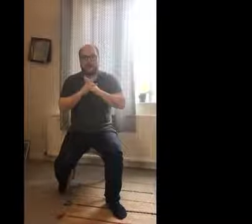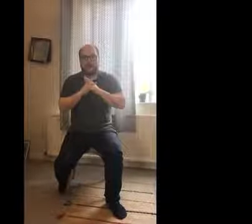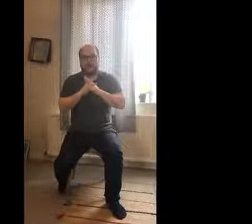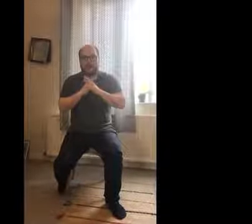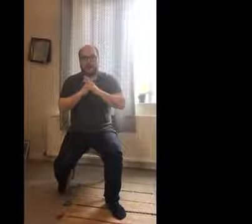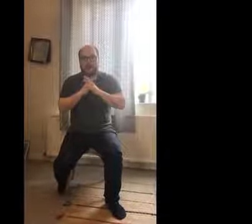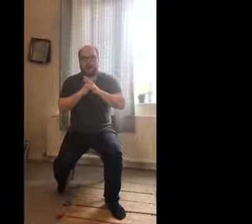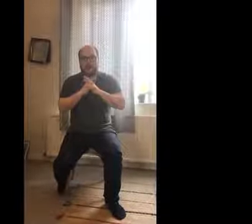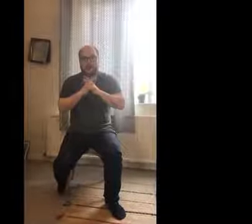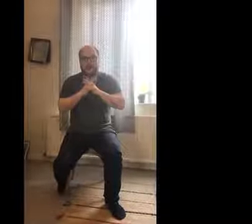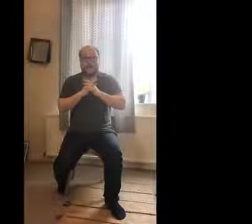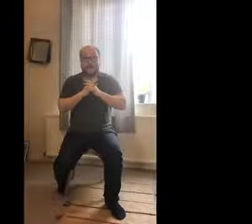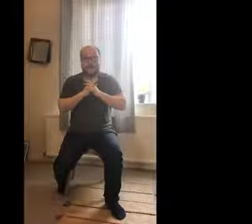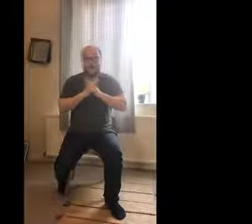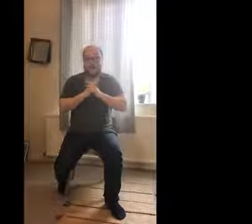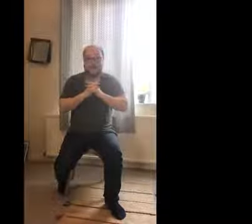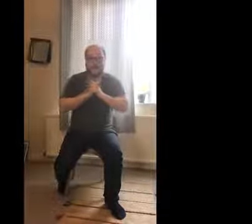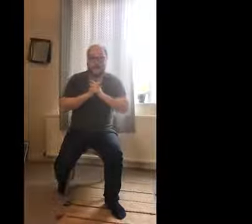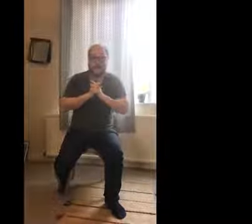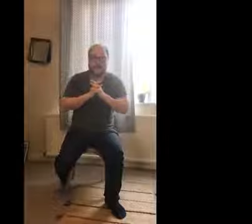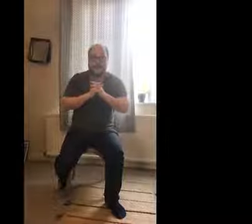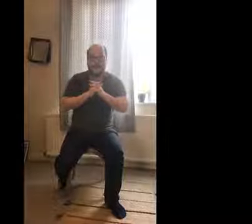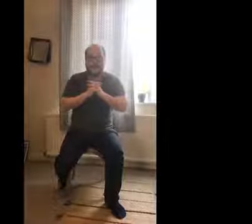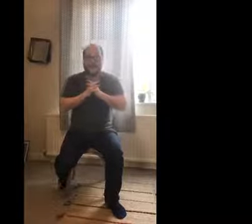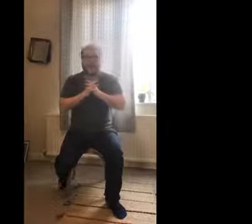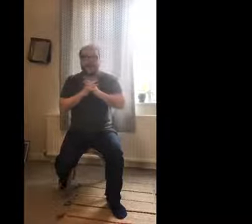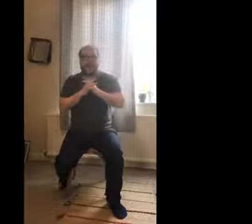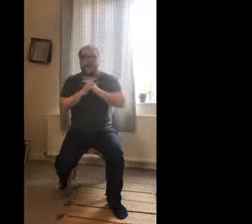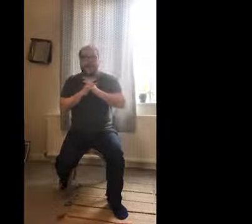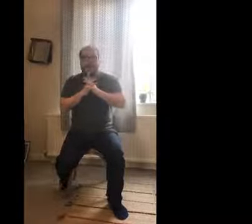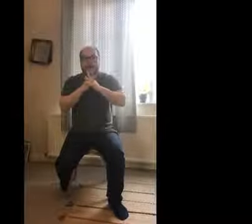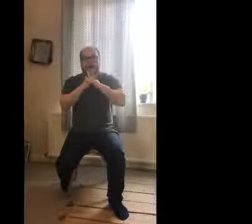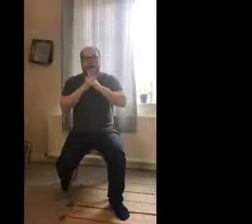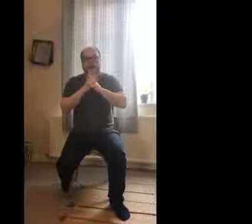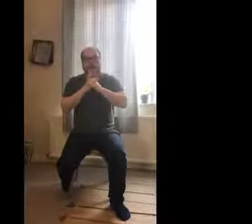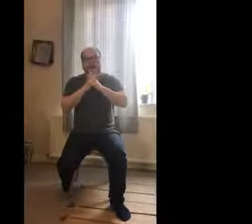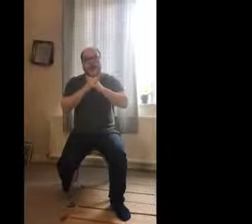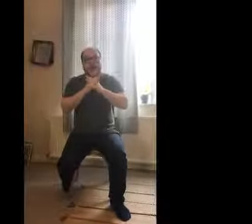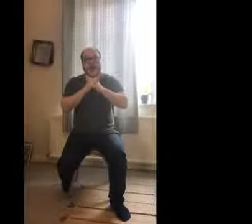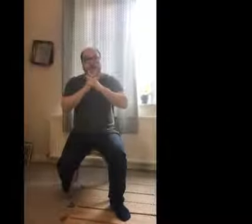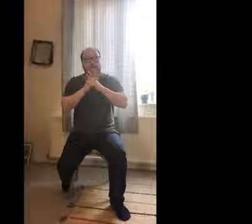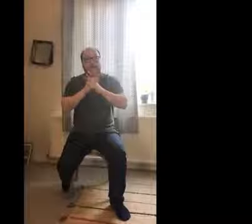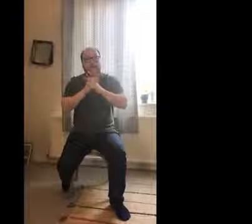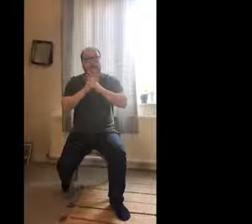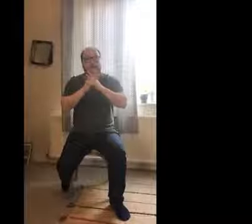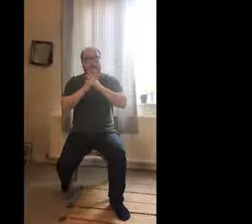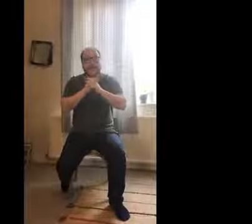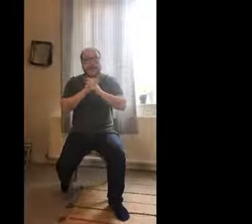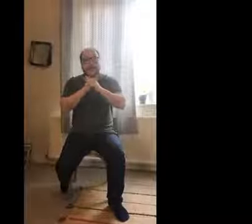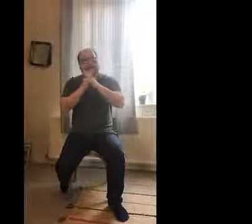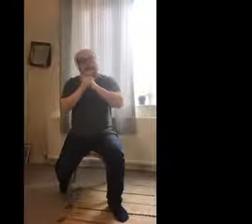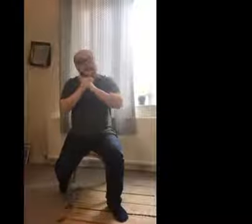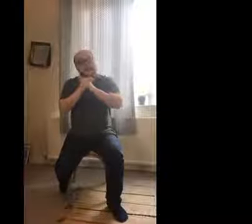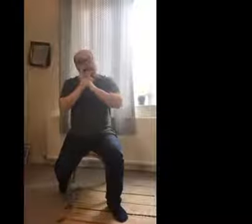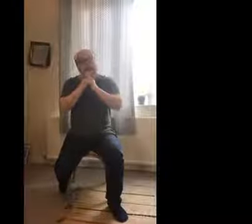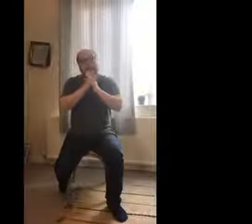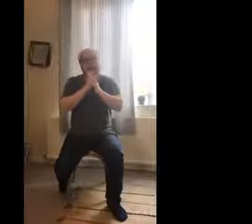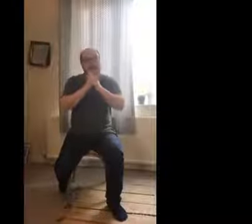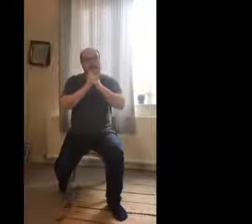ready with our hedgehogs first of all. Here we go. A hedgehog is very prickly. A hedgehog is very